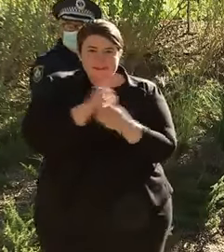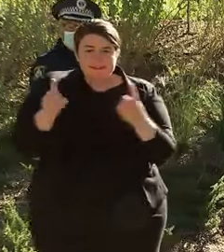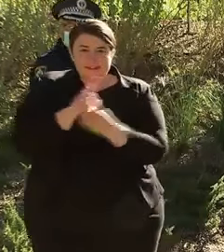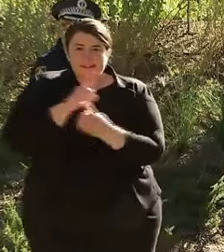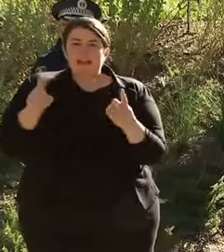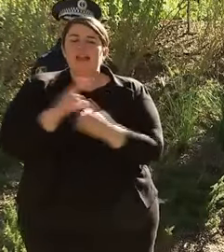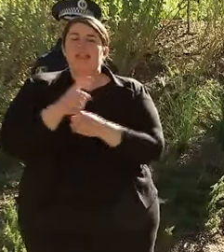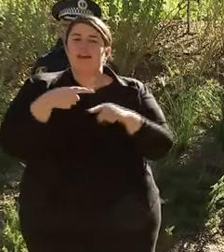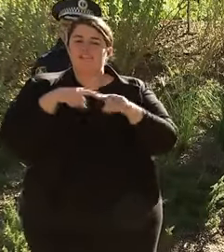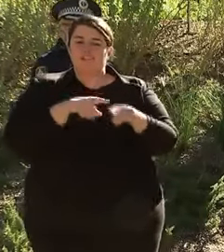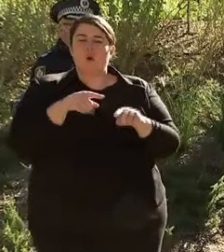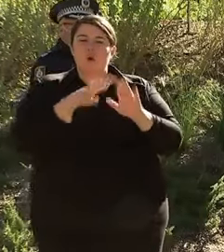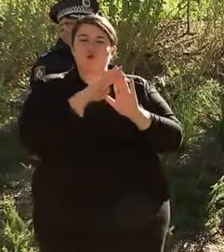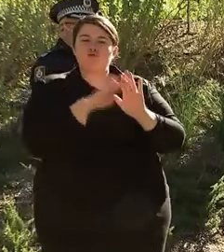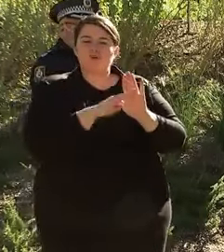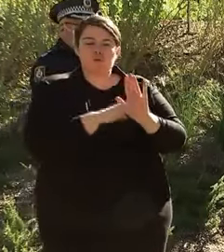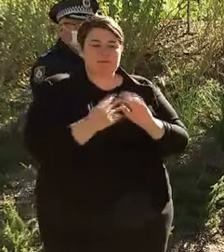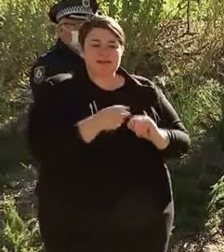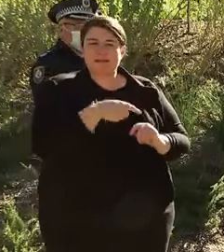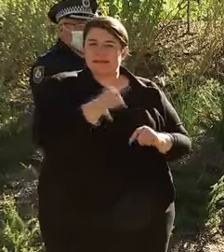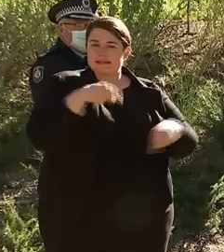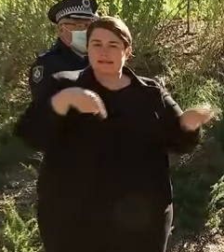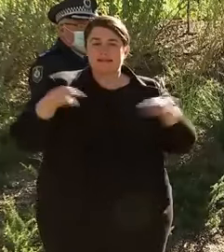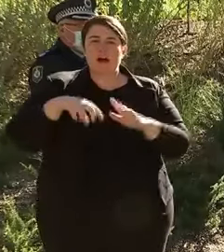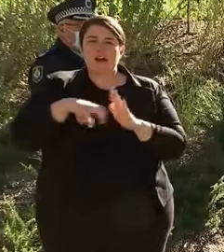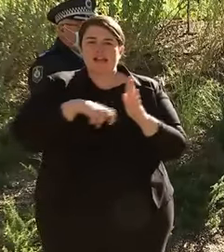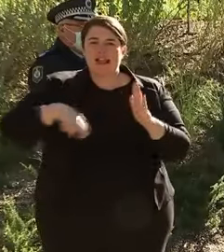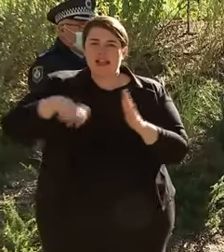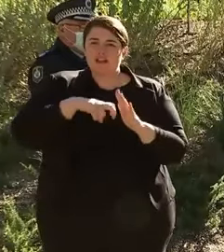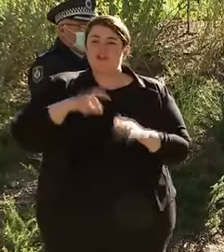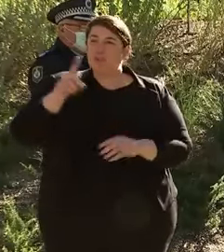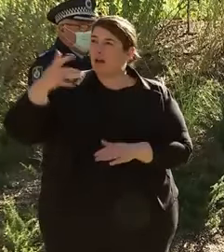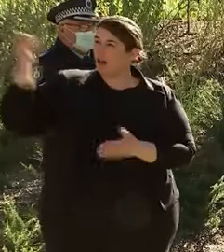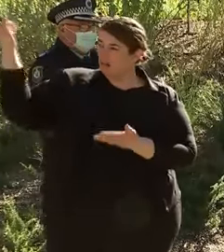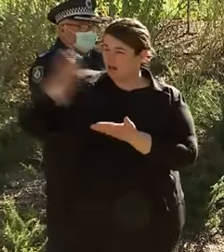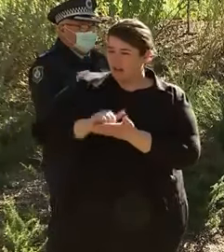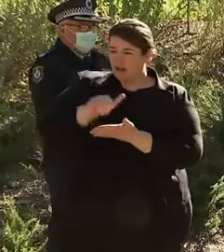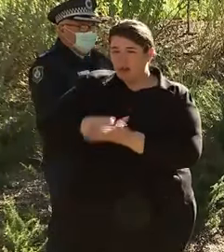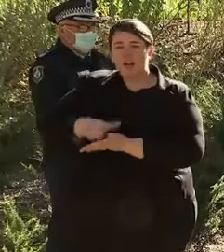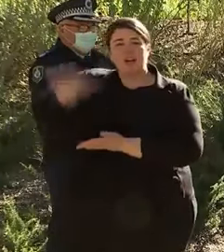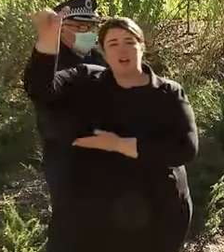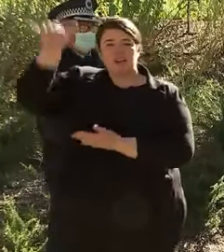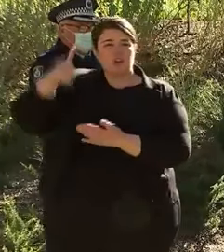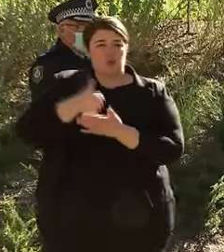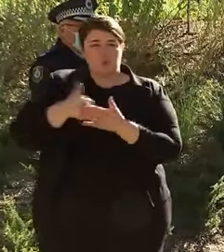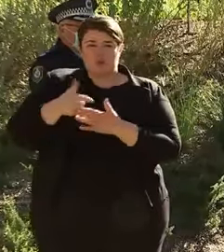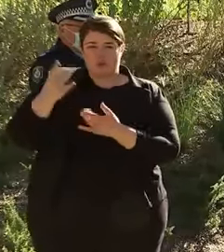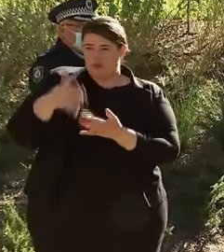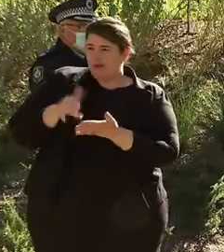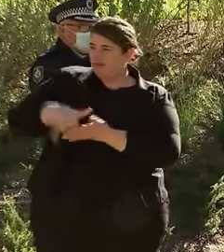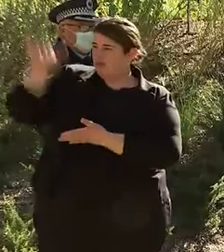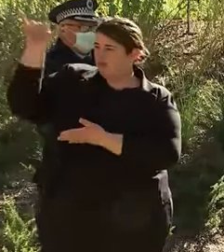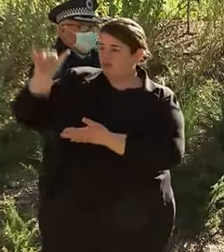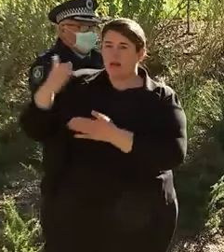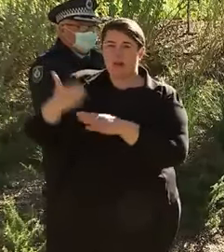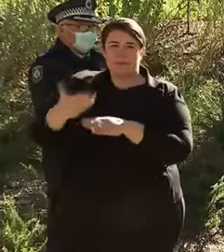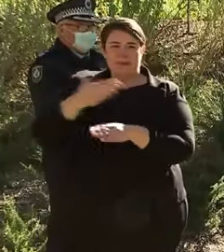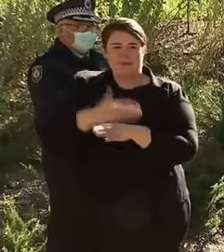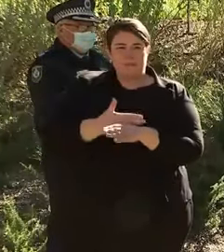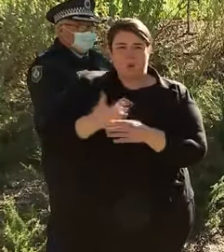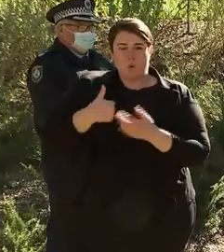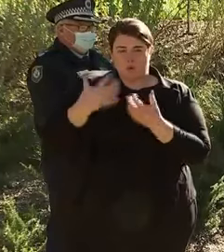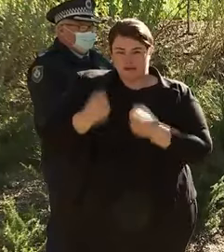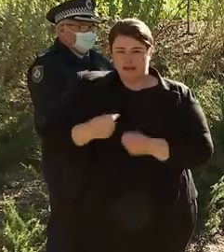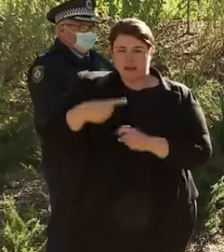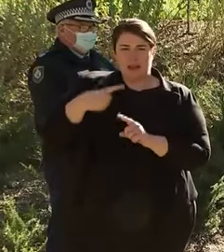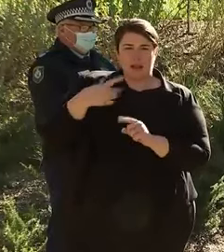take the public health action. I've got to say, because of the tight turnarounds, often they've already departed before we've got those results